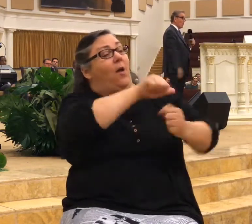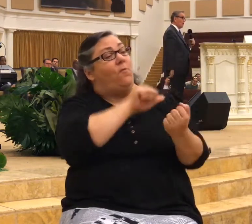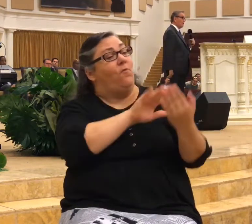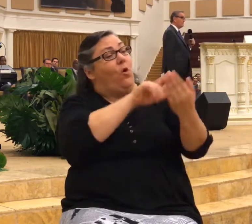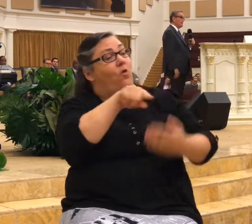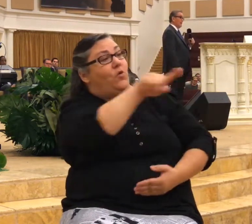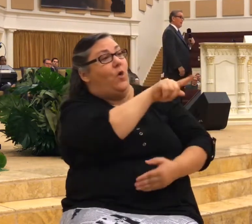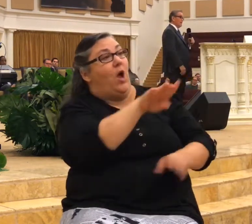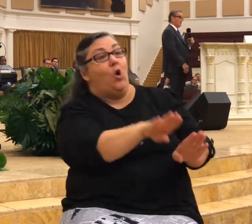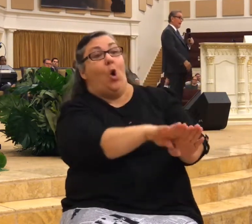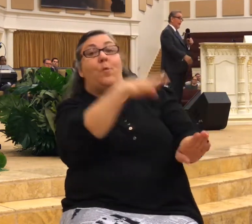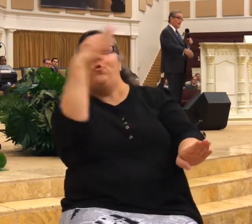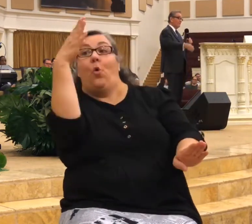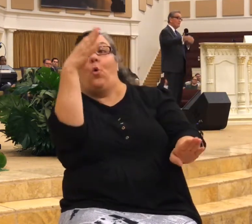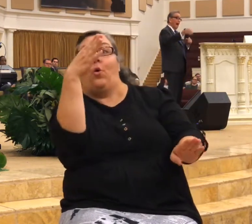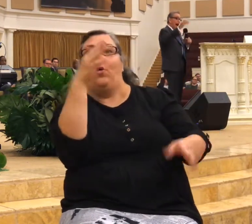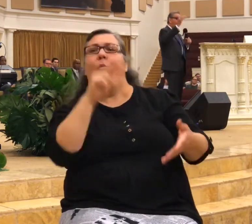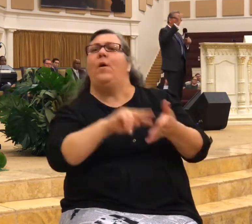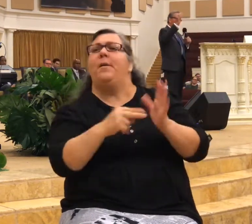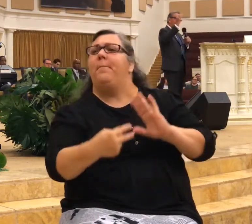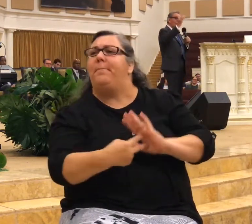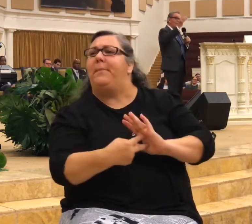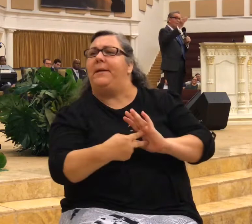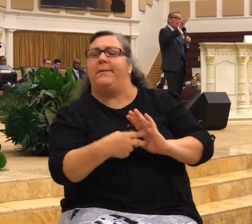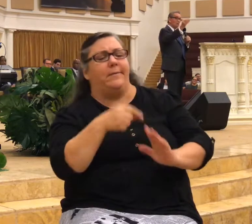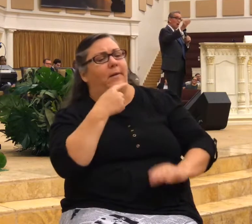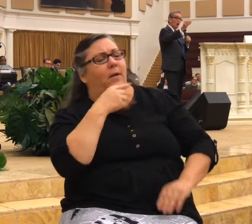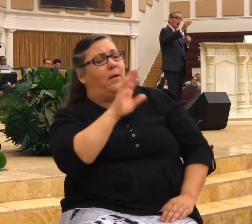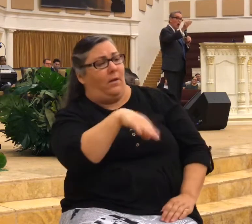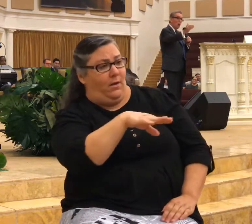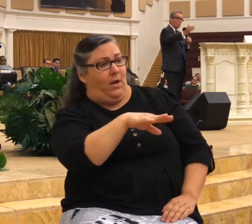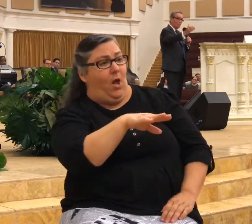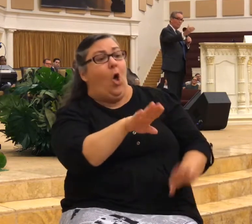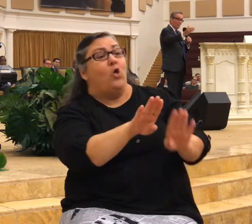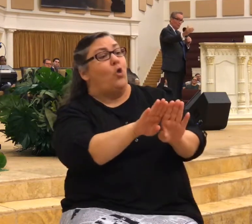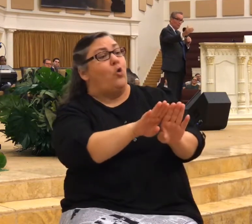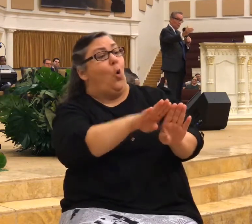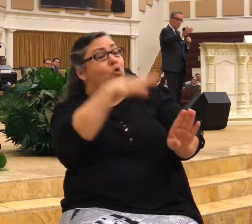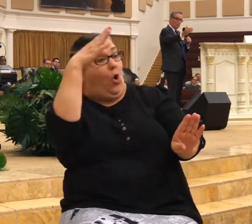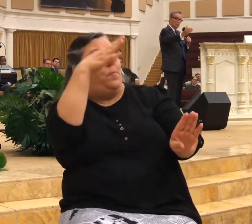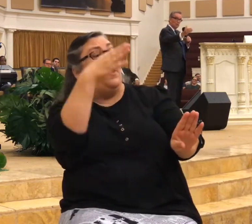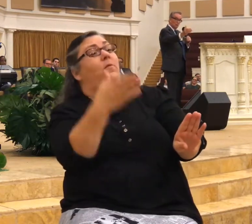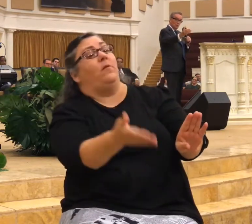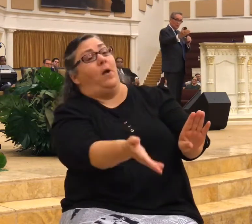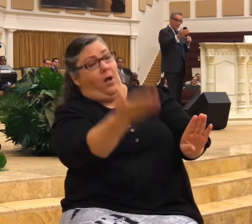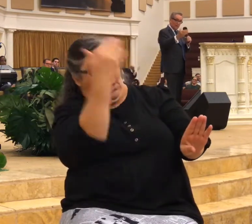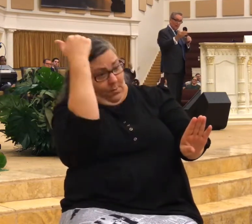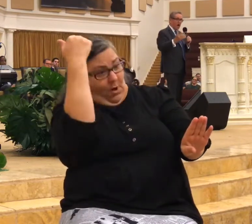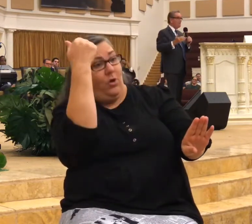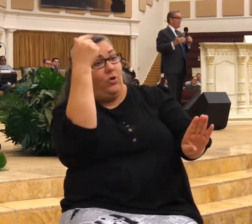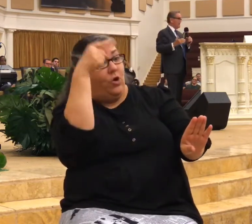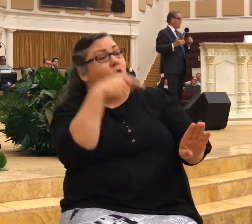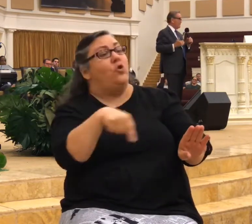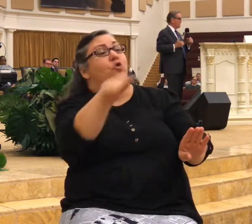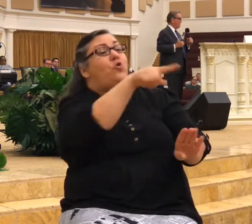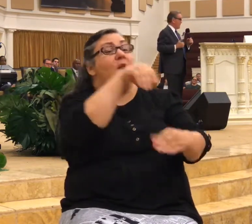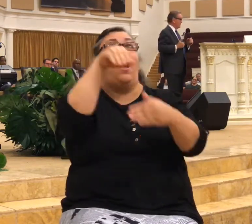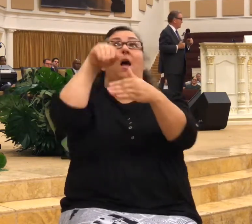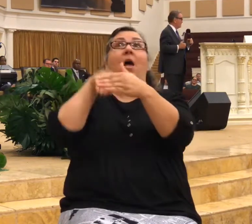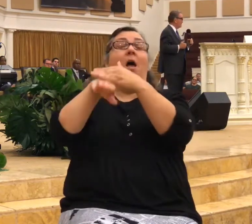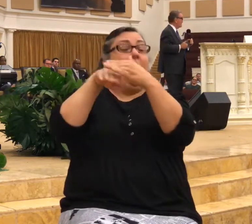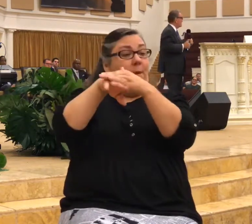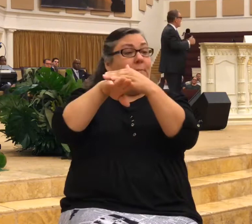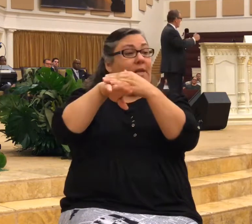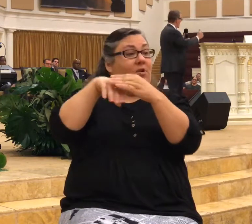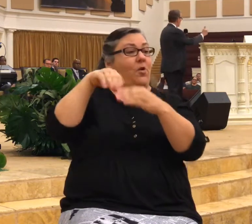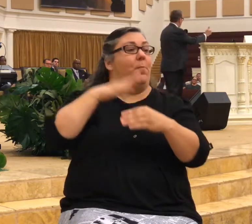open door, he is saying, I am leaving the door open for you. You can come into my